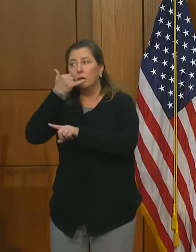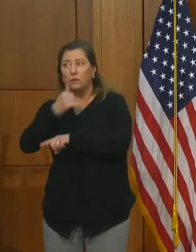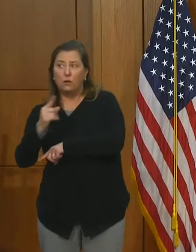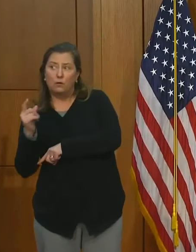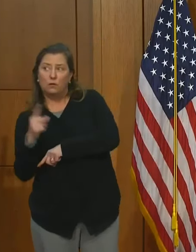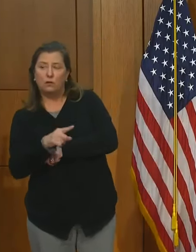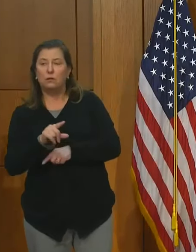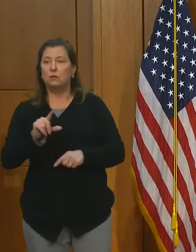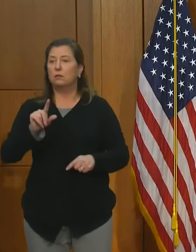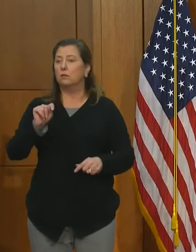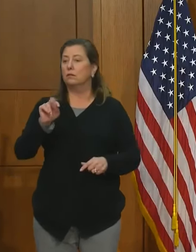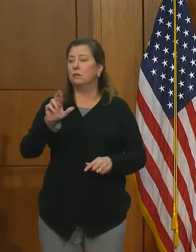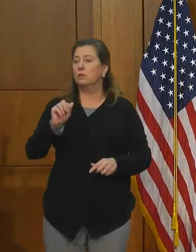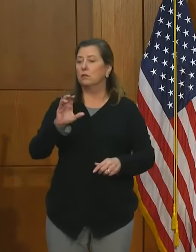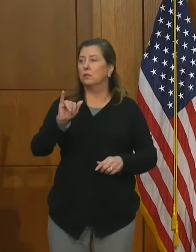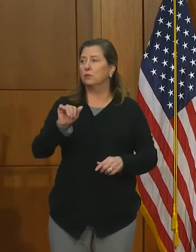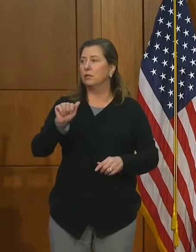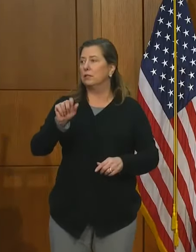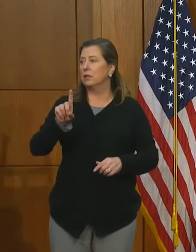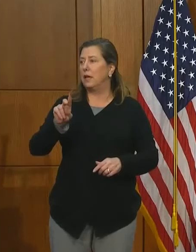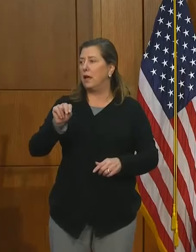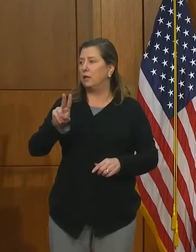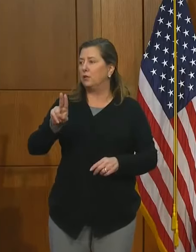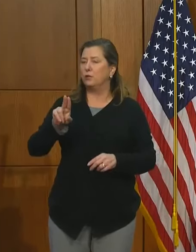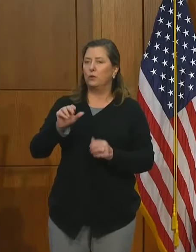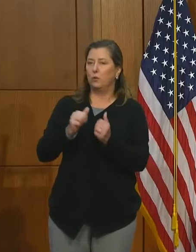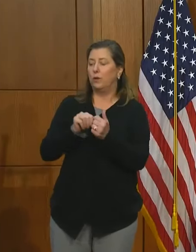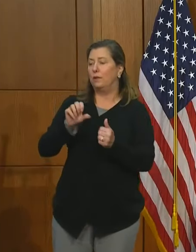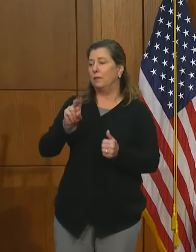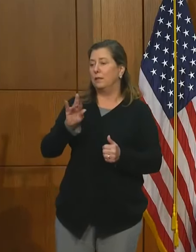Next up is Tracy Agnew with the Suffolk News Herald.